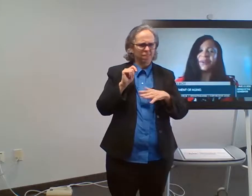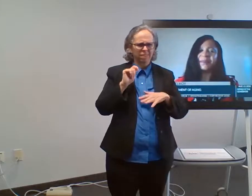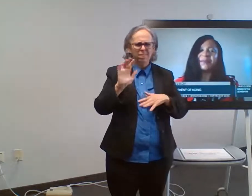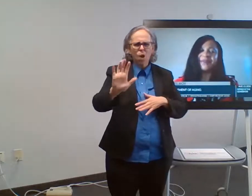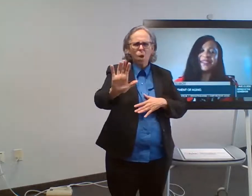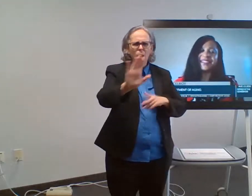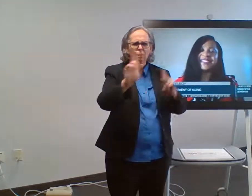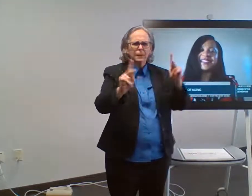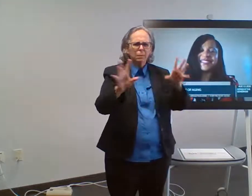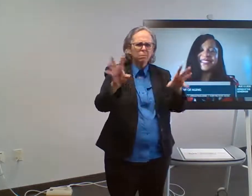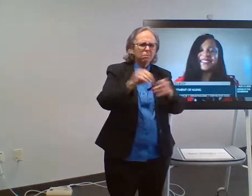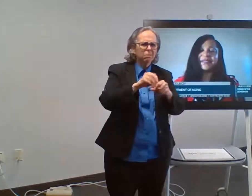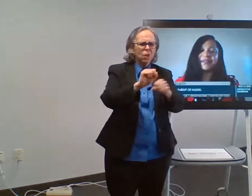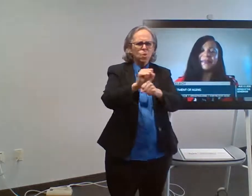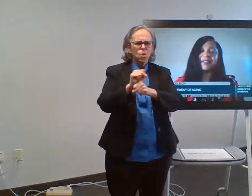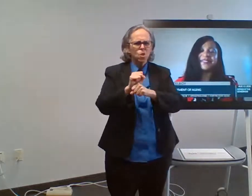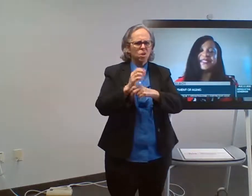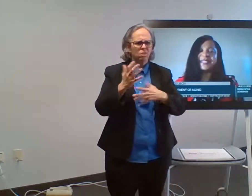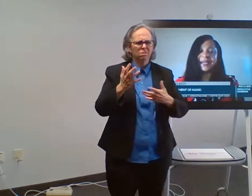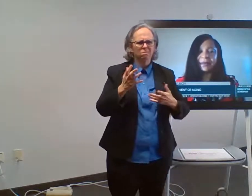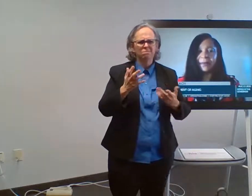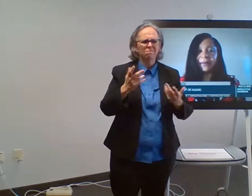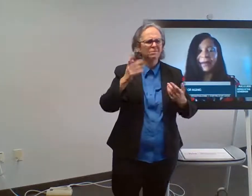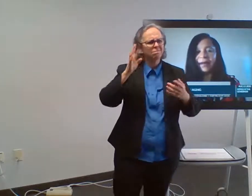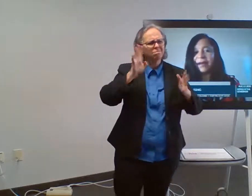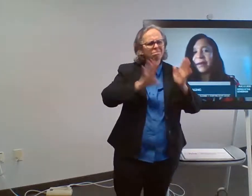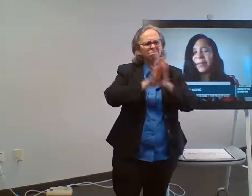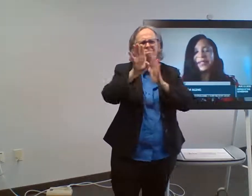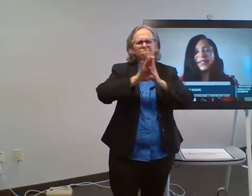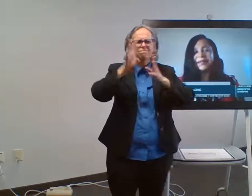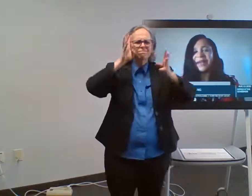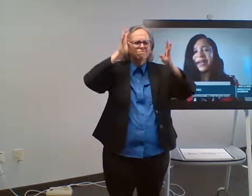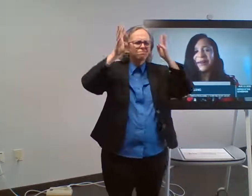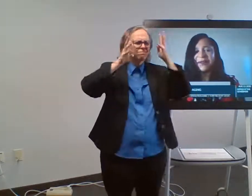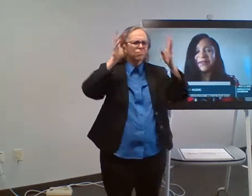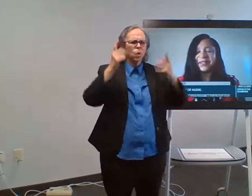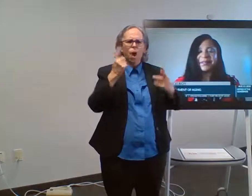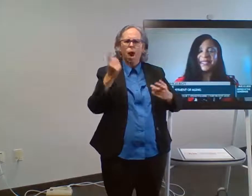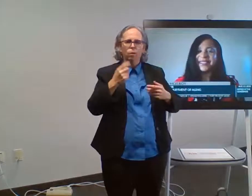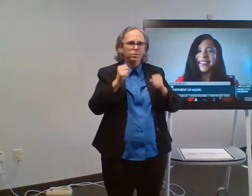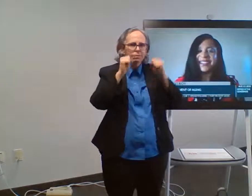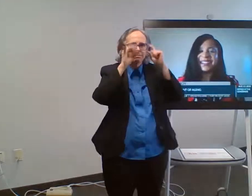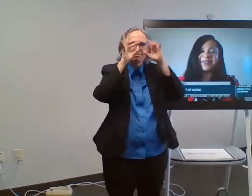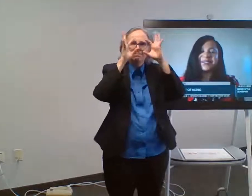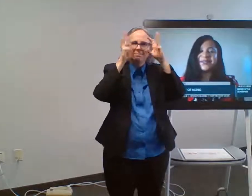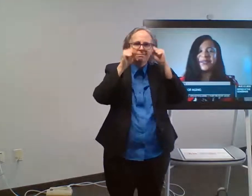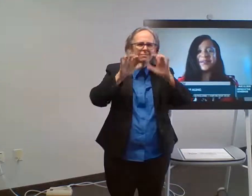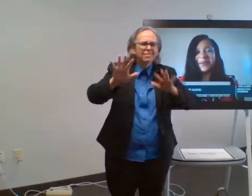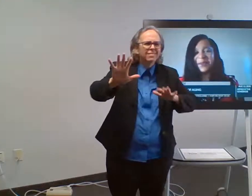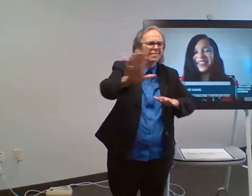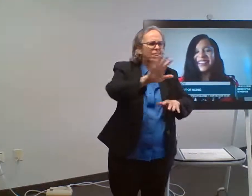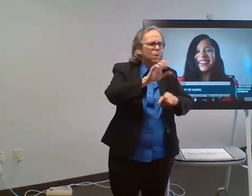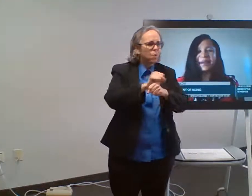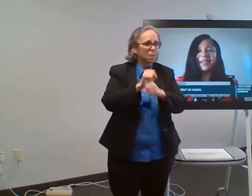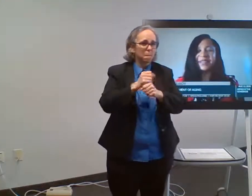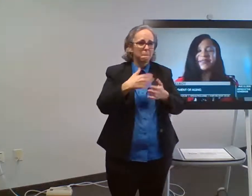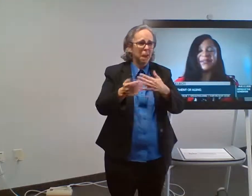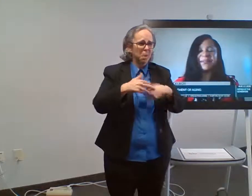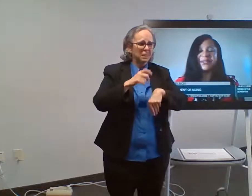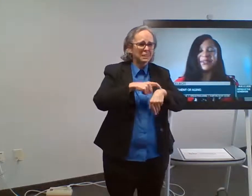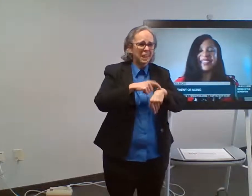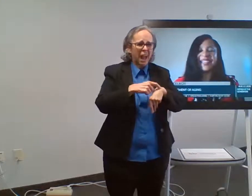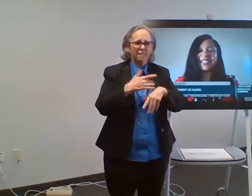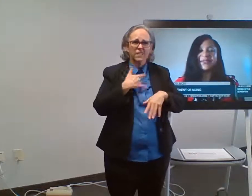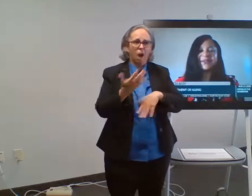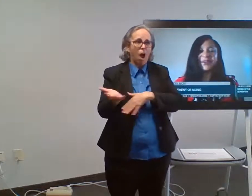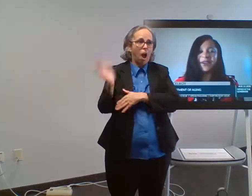the transformative ways and ideas that they bring to the table. It doesn't matter if it's midnight, if it's early morning, each of